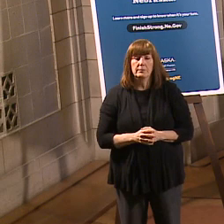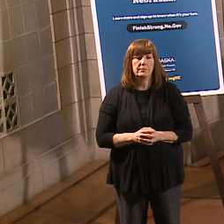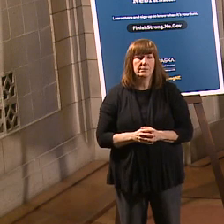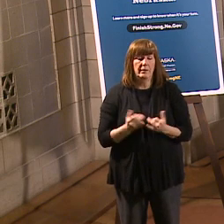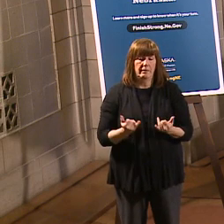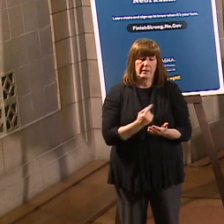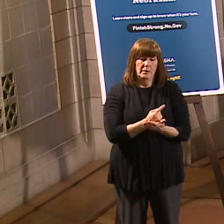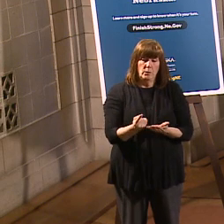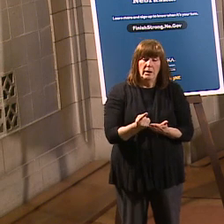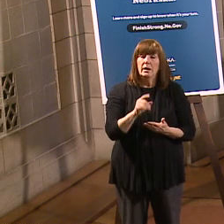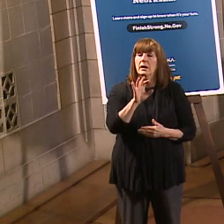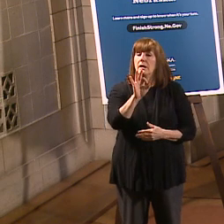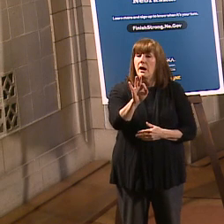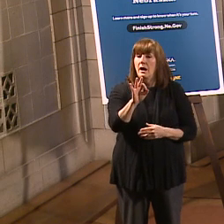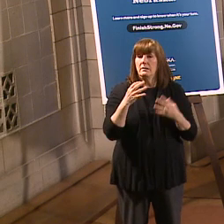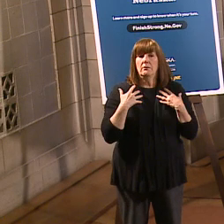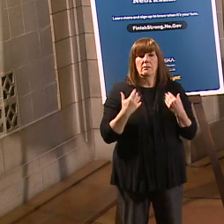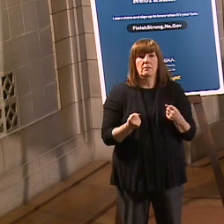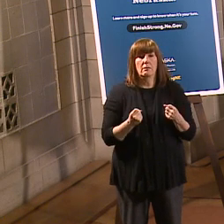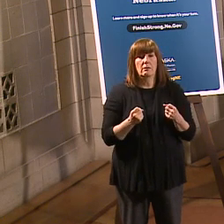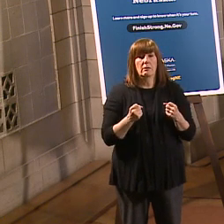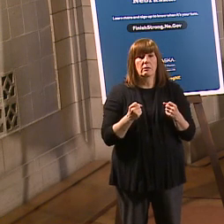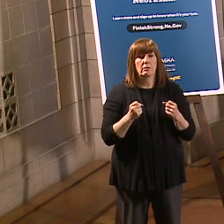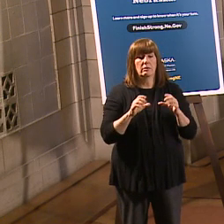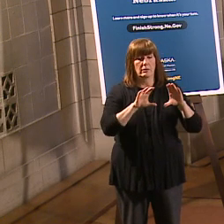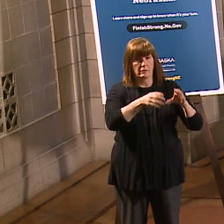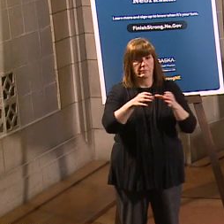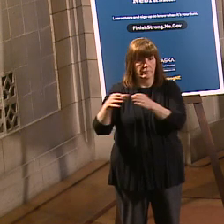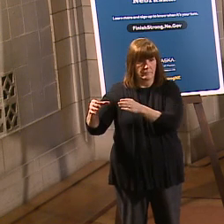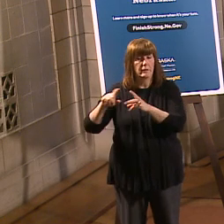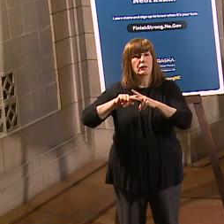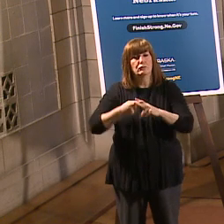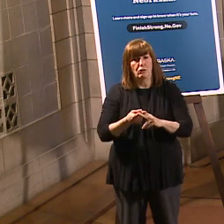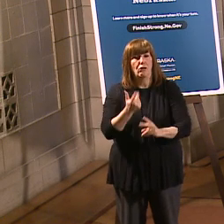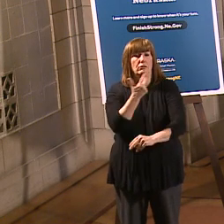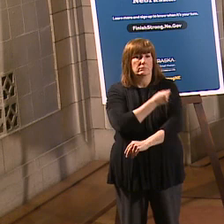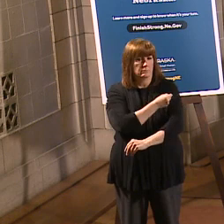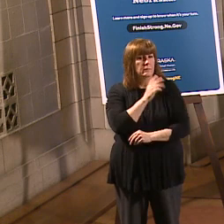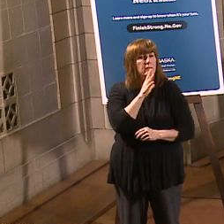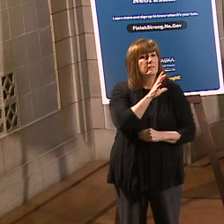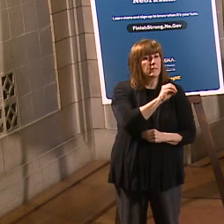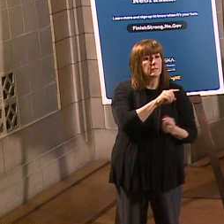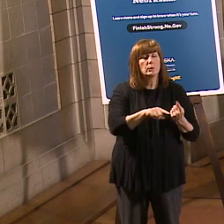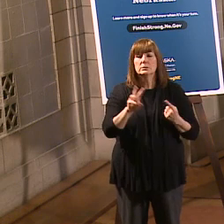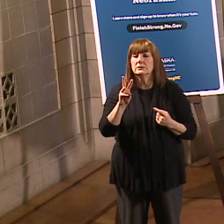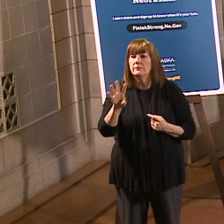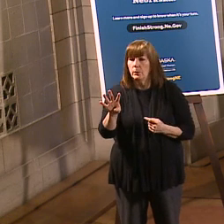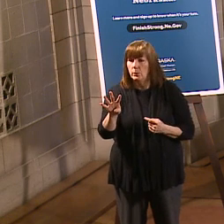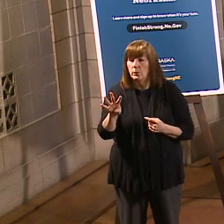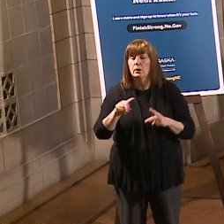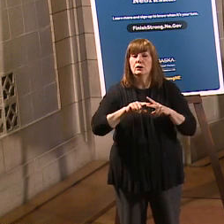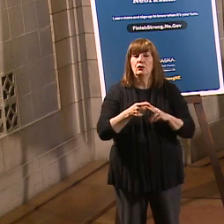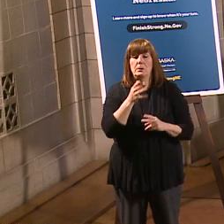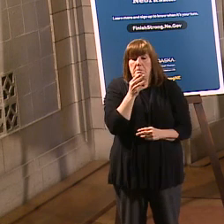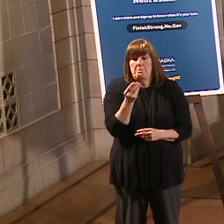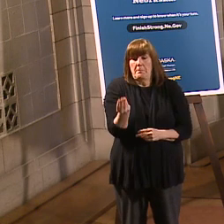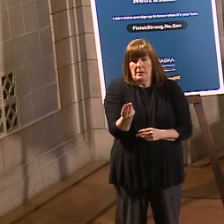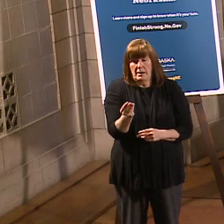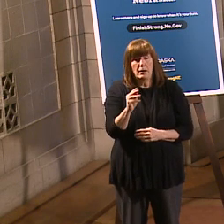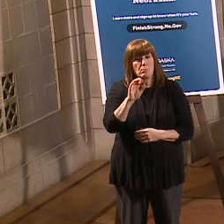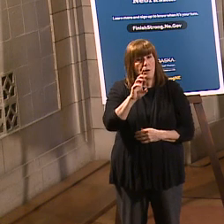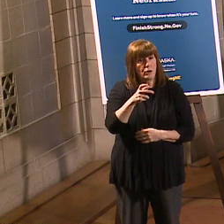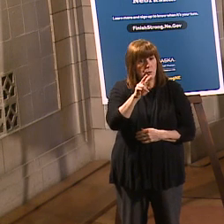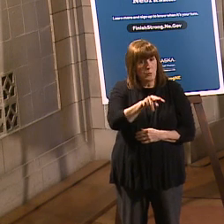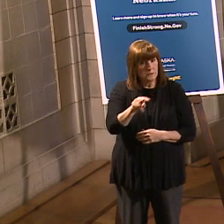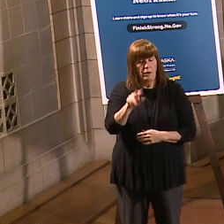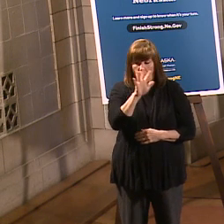This week, 9 health jurisdictions started vaccinating age 50 to 64, and starting on Monday, March 22nd,